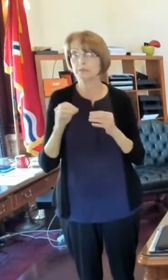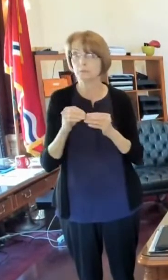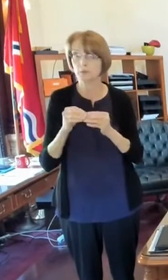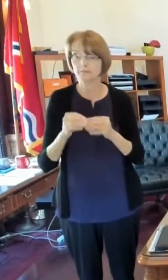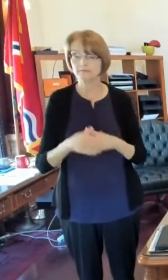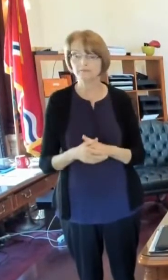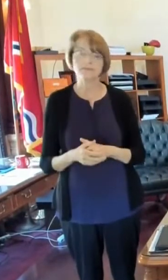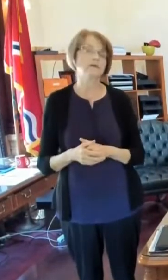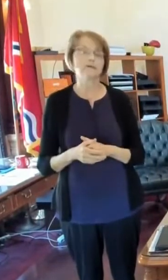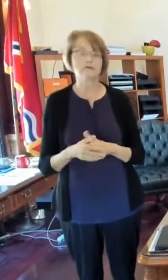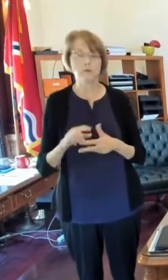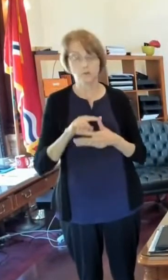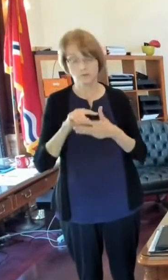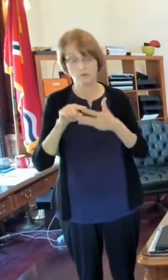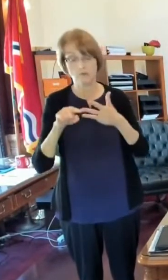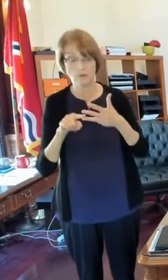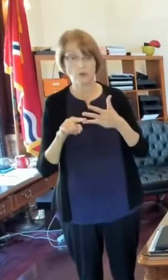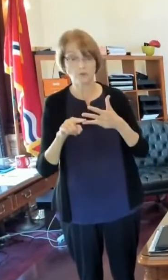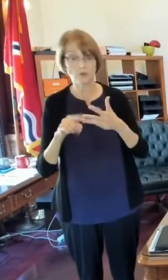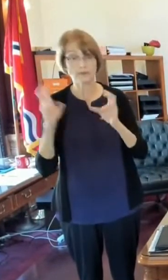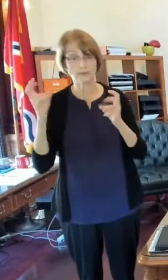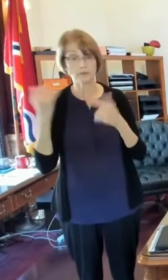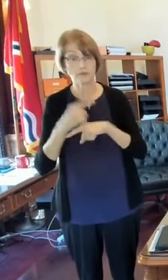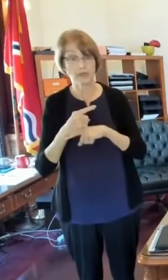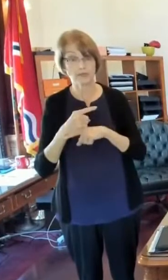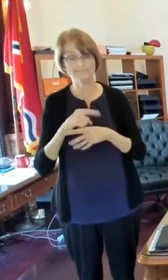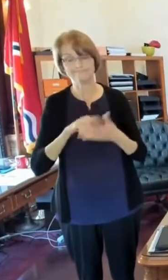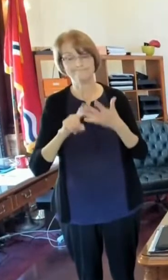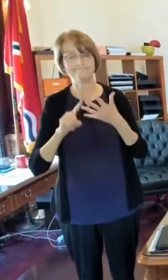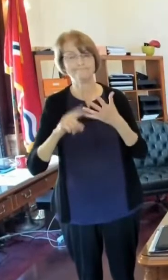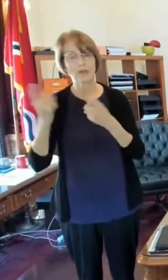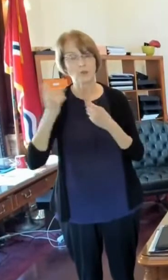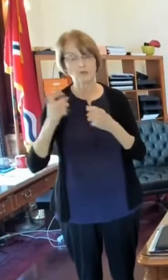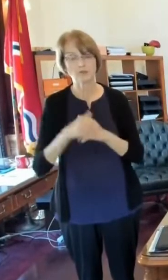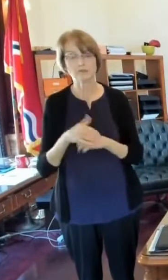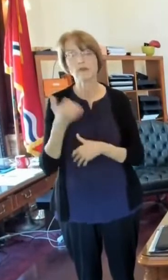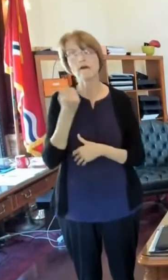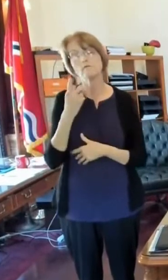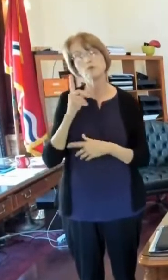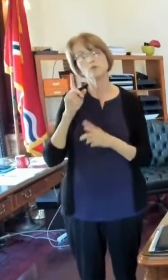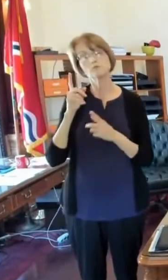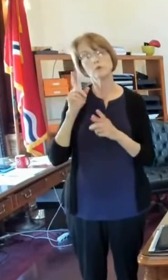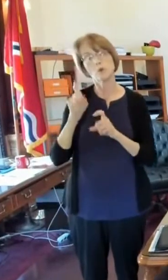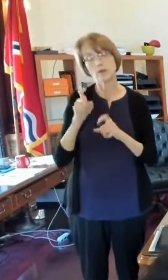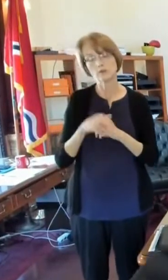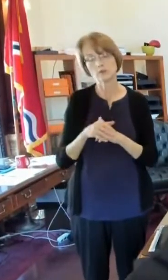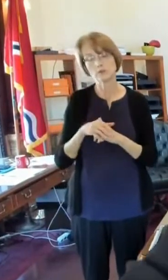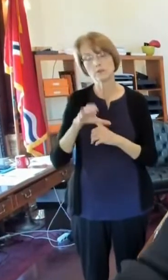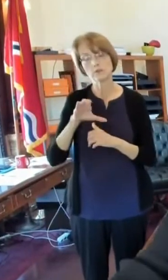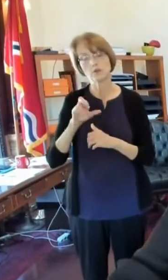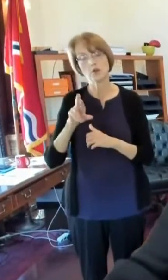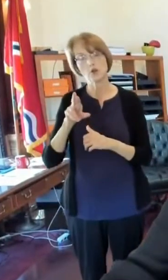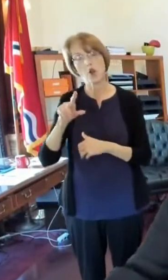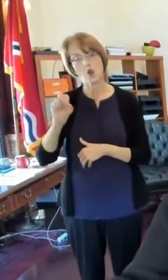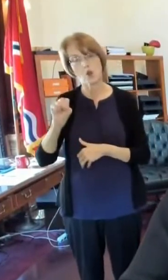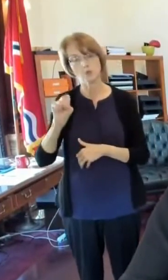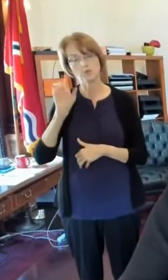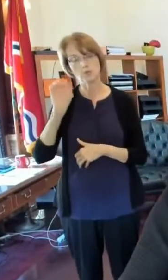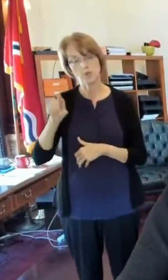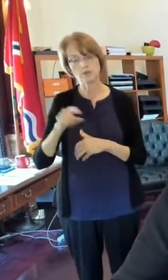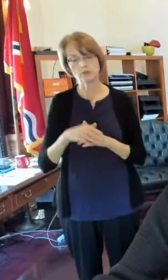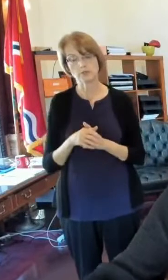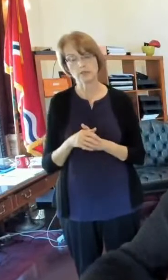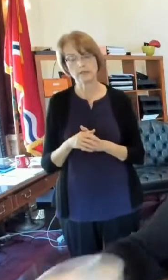So those are the subjects I wanted to cover today. Do we have any questions? A few questions. Carlos's question is, what